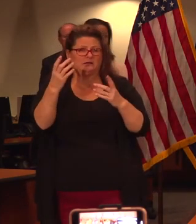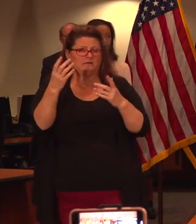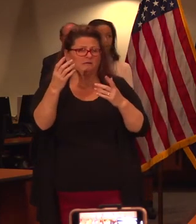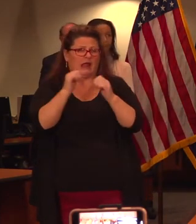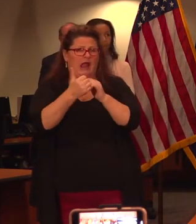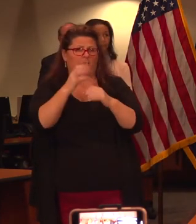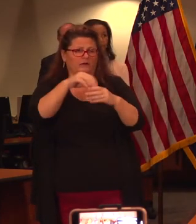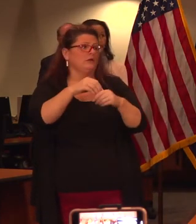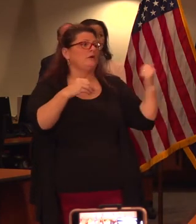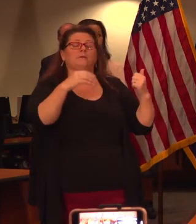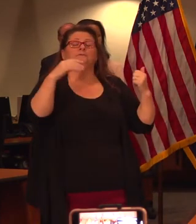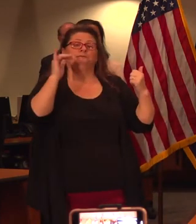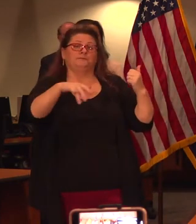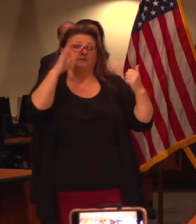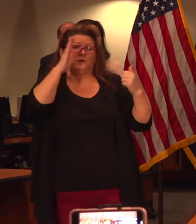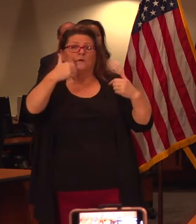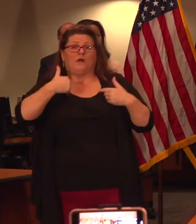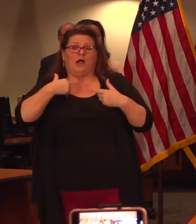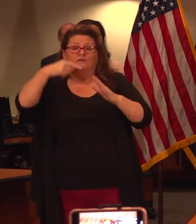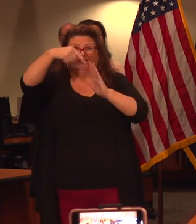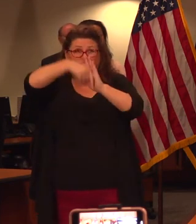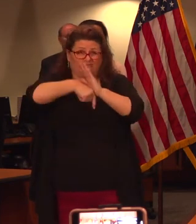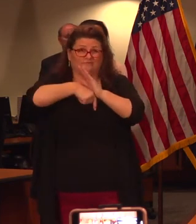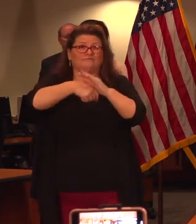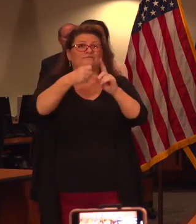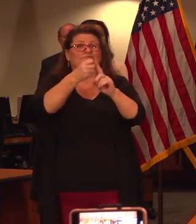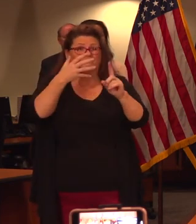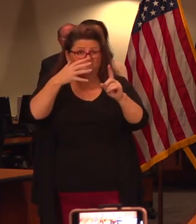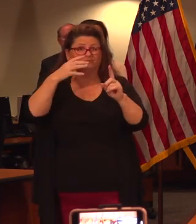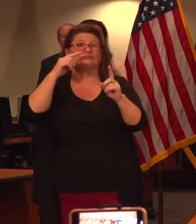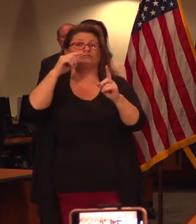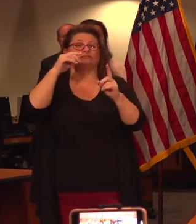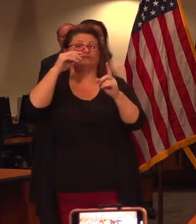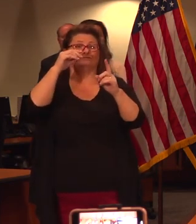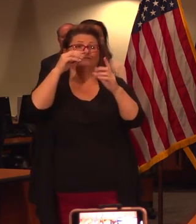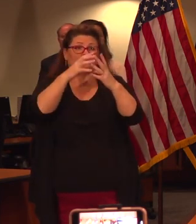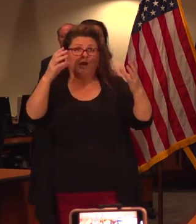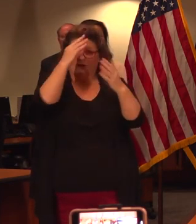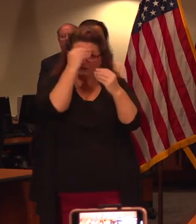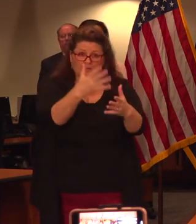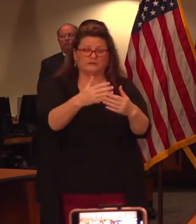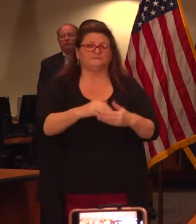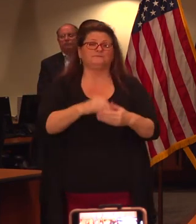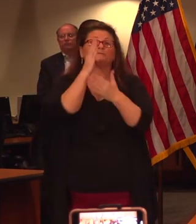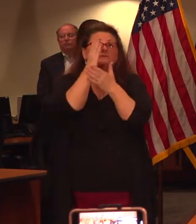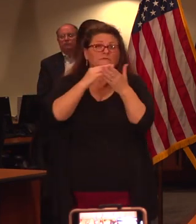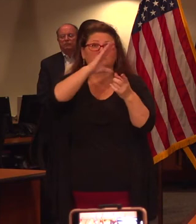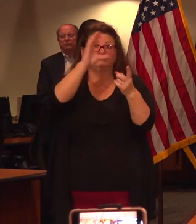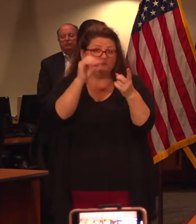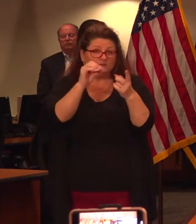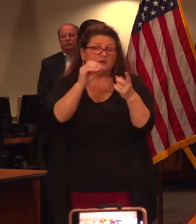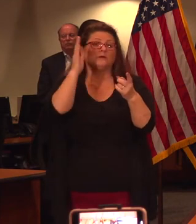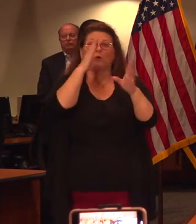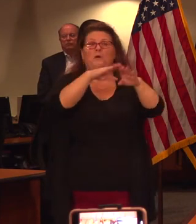plan will be comprehensive. There'll be a lot of advice. Some we can put to work immediately. I mean, I would like to say we could be wide open by May